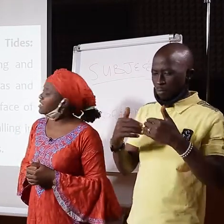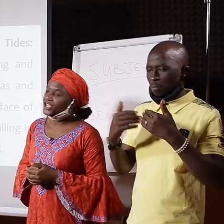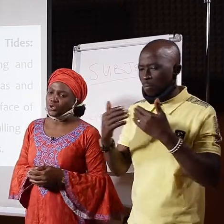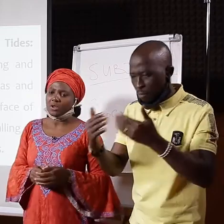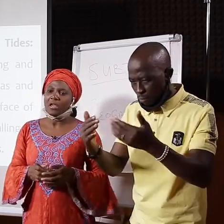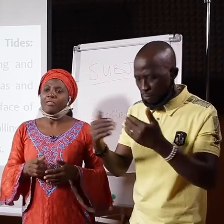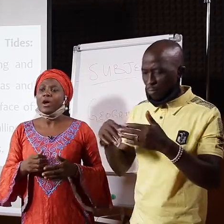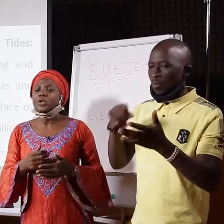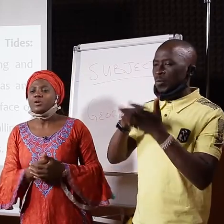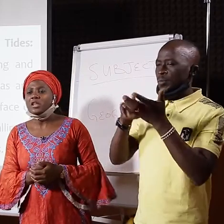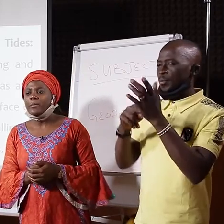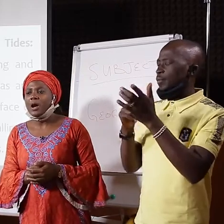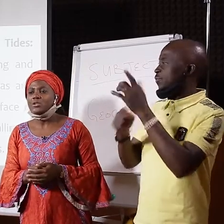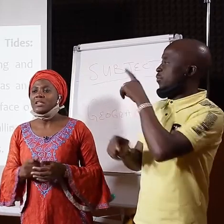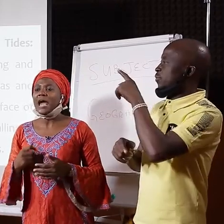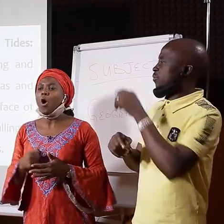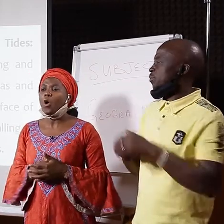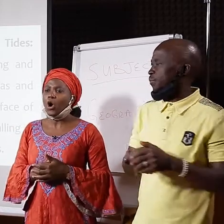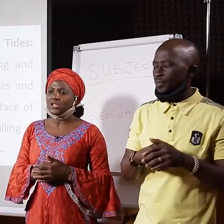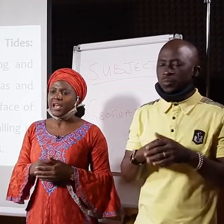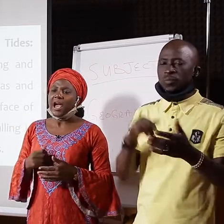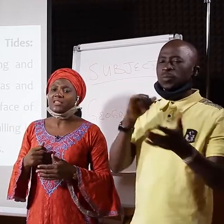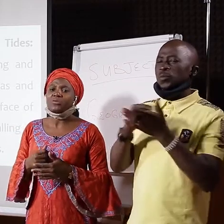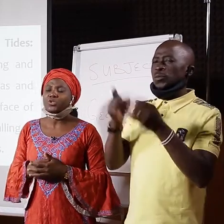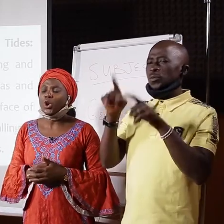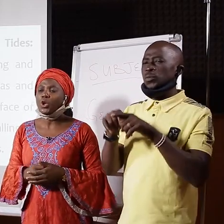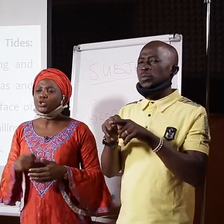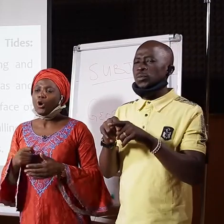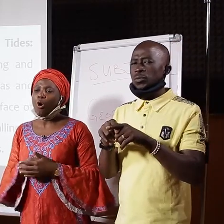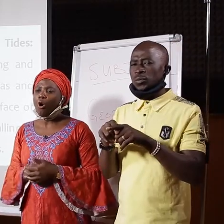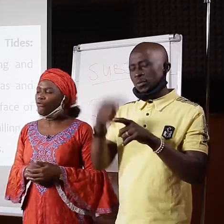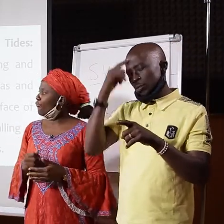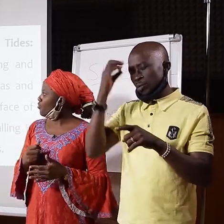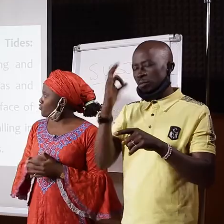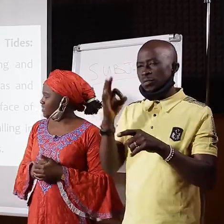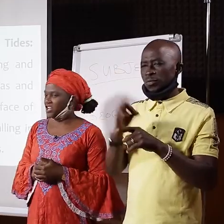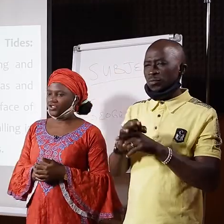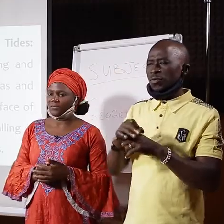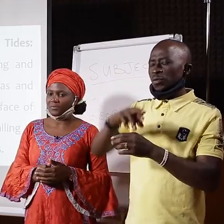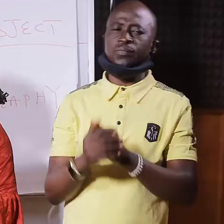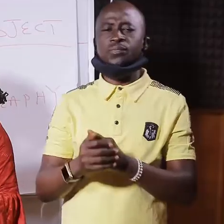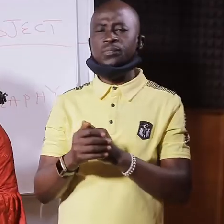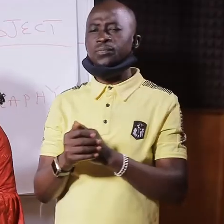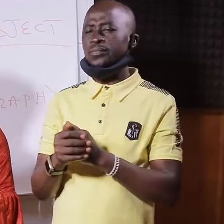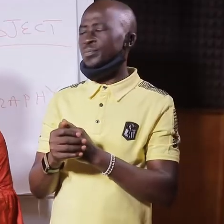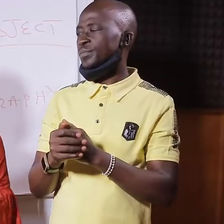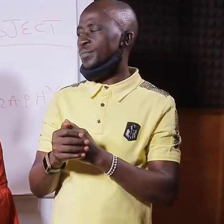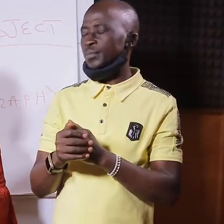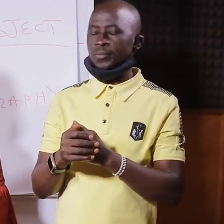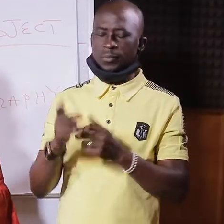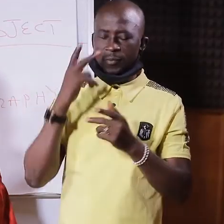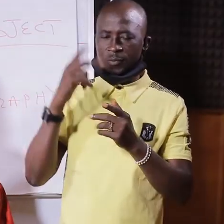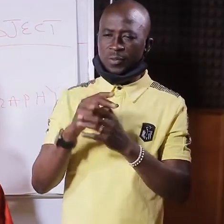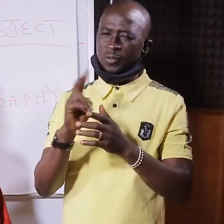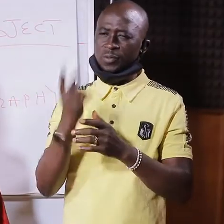the oscillation that we're talking about that occurs as a result of rotation. Now, we look at